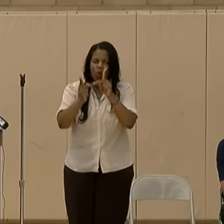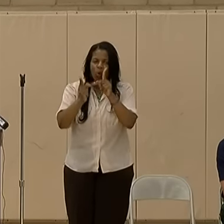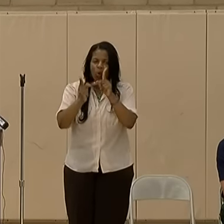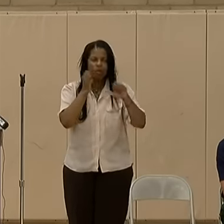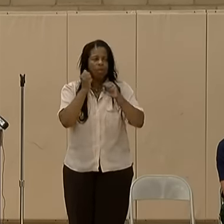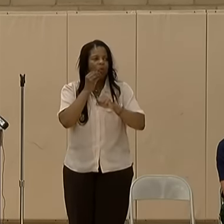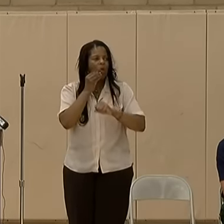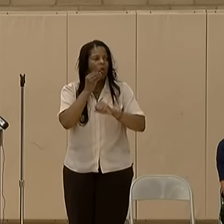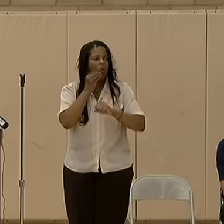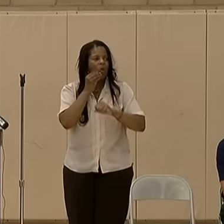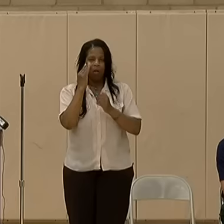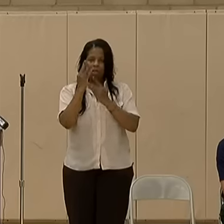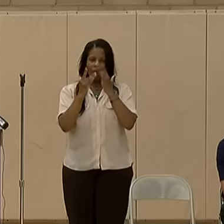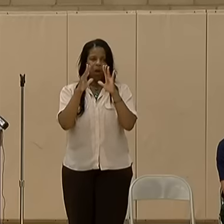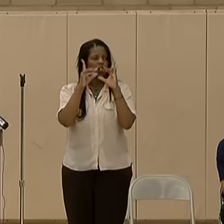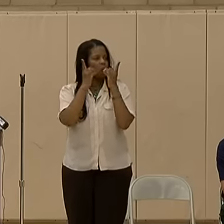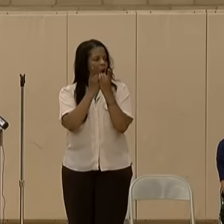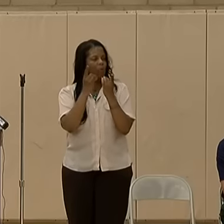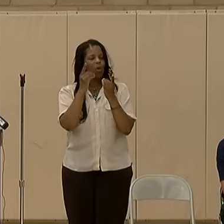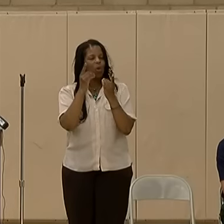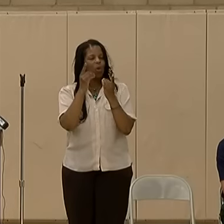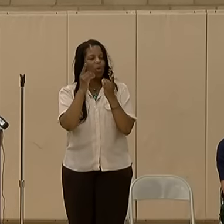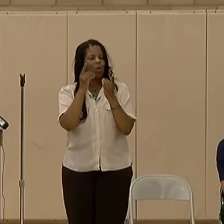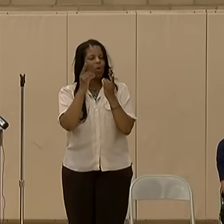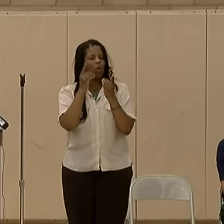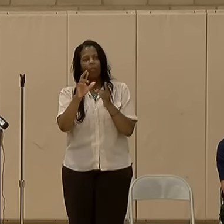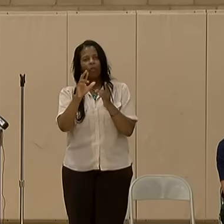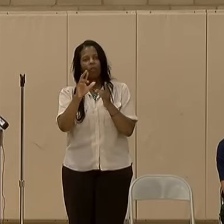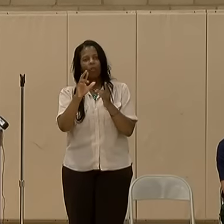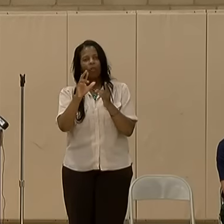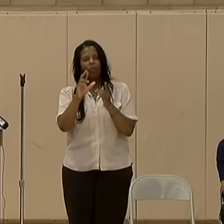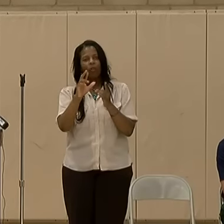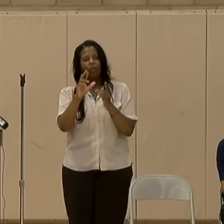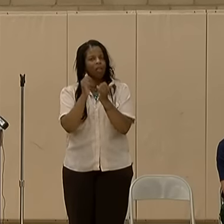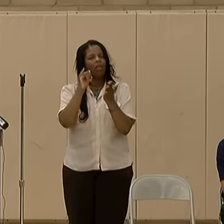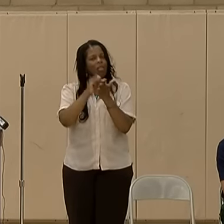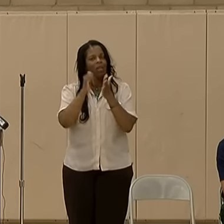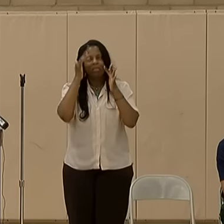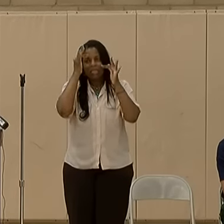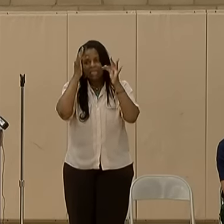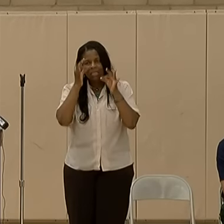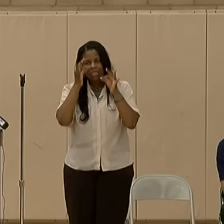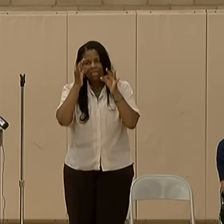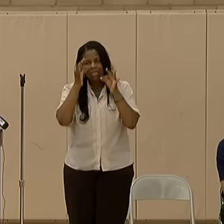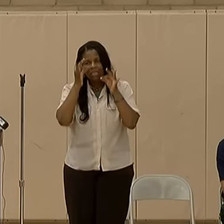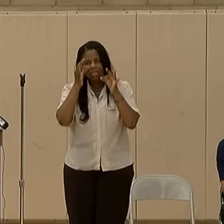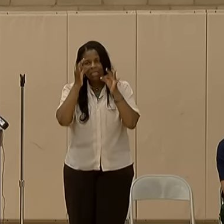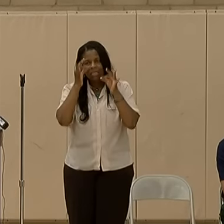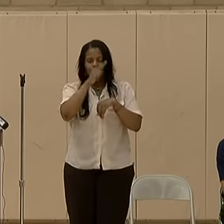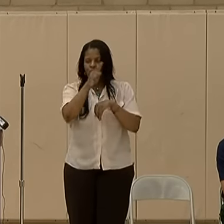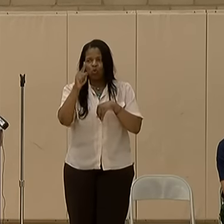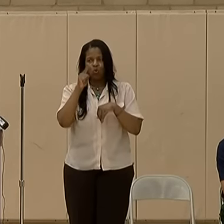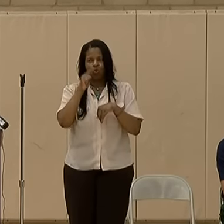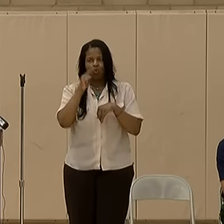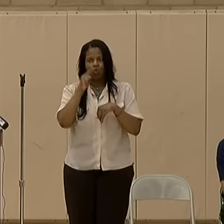fire department or the fire agency instant commanders that are making that decision. So